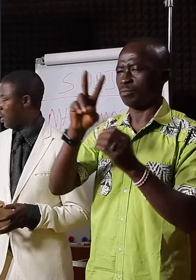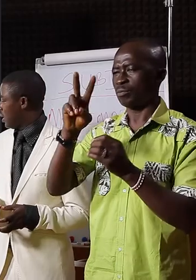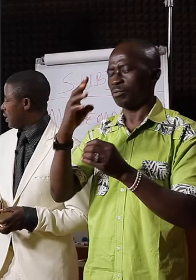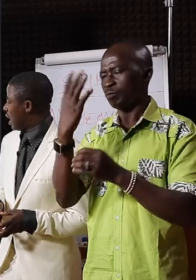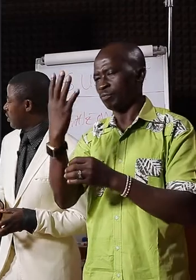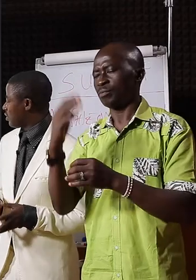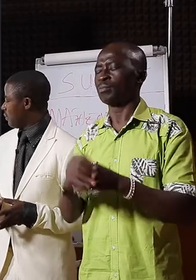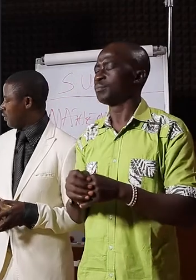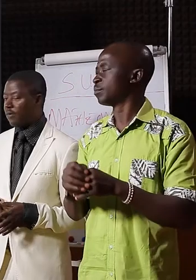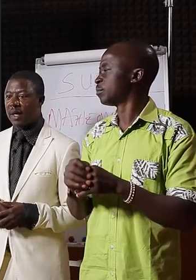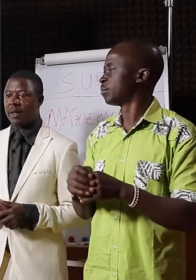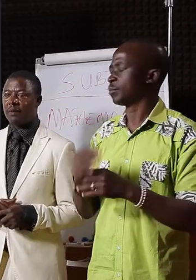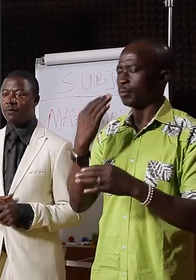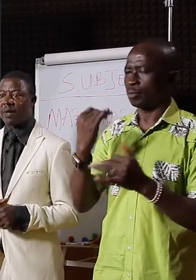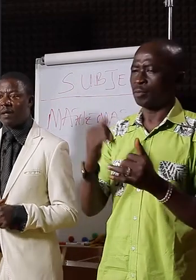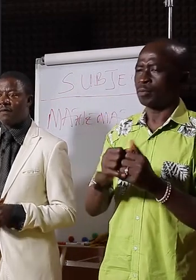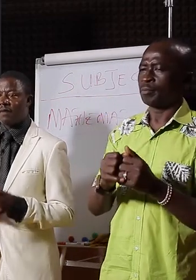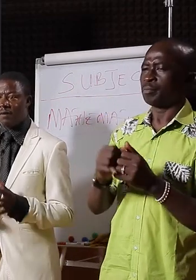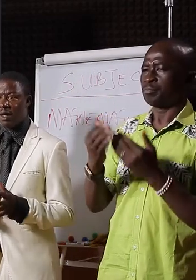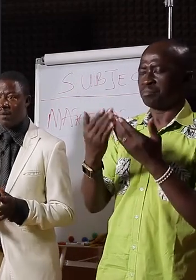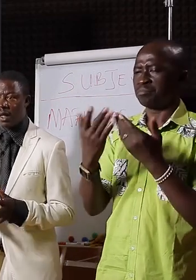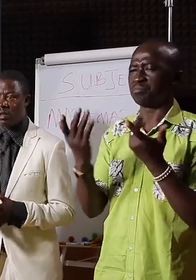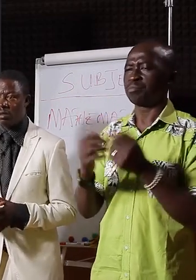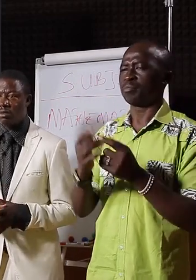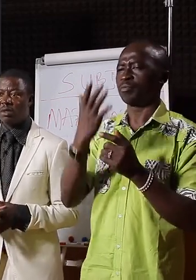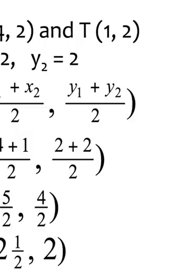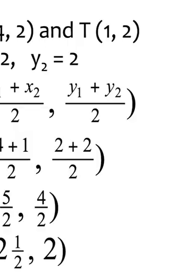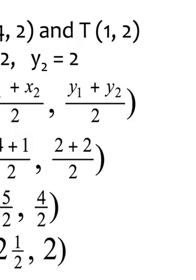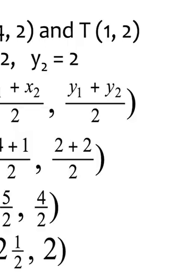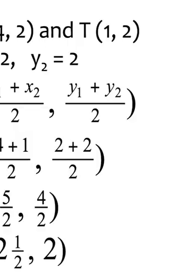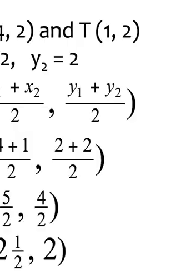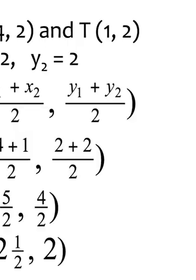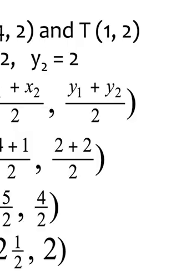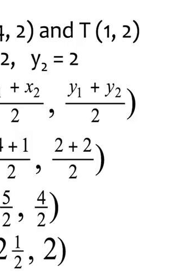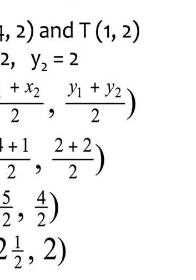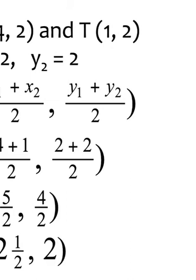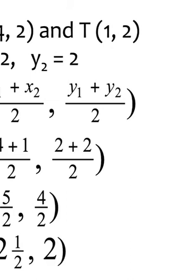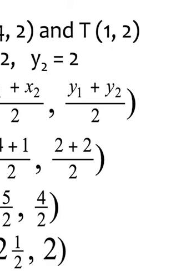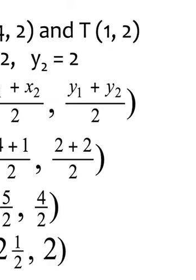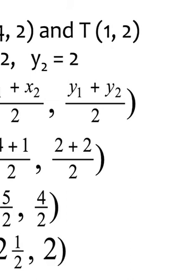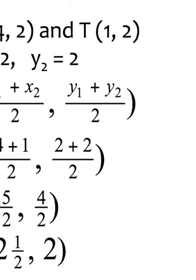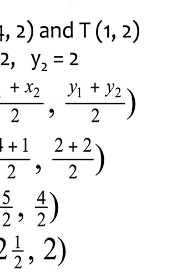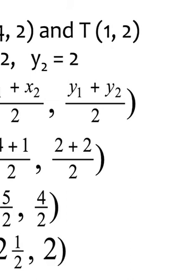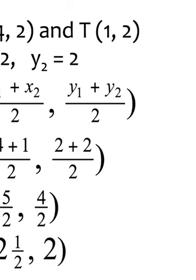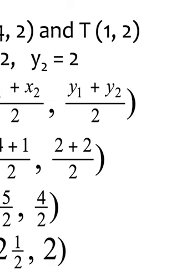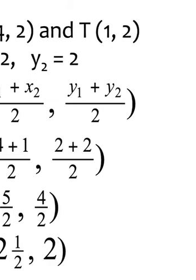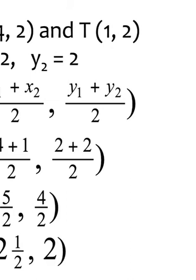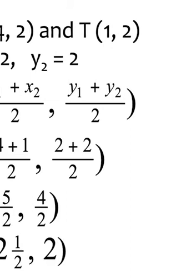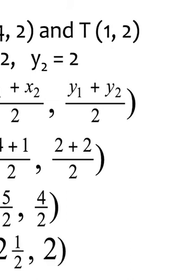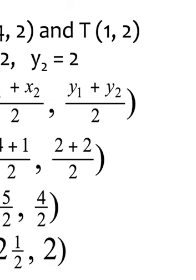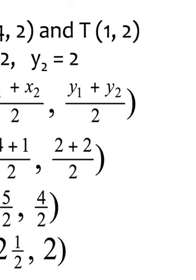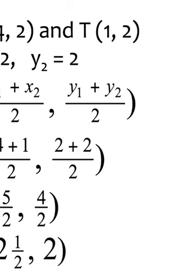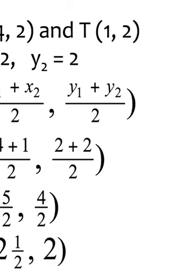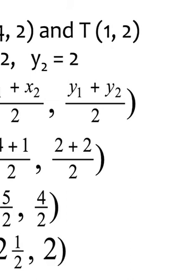4. Now simplifying 5 divided by 2, the result is 2.5.